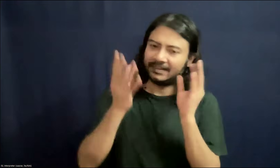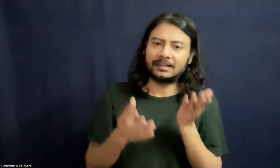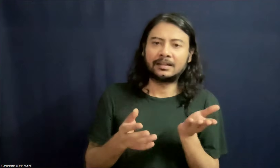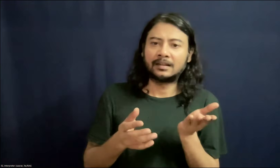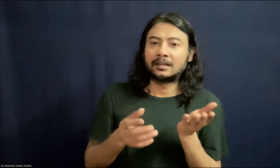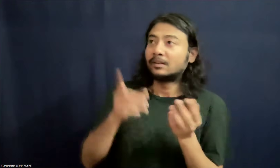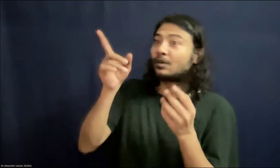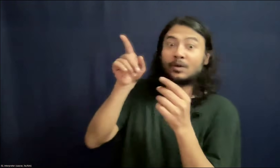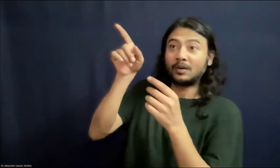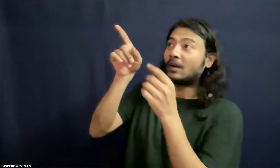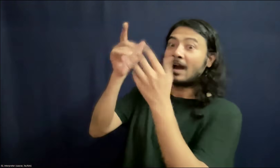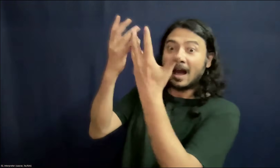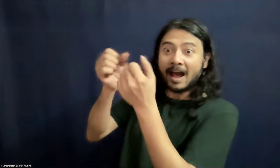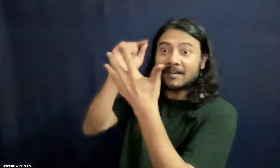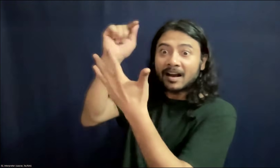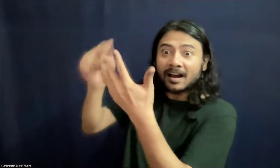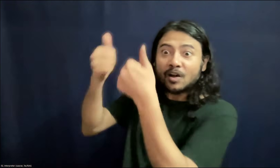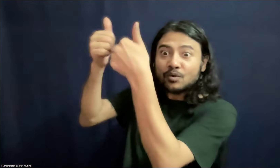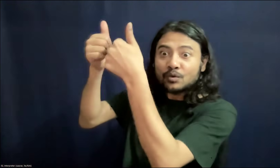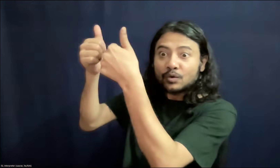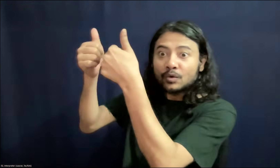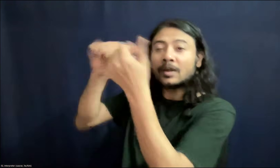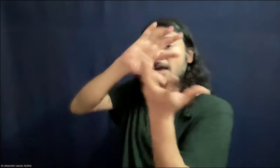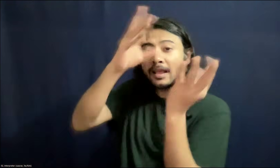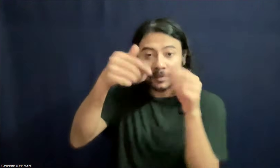spiritual world, it's totally opposite is there in material world.